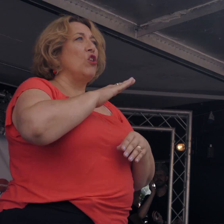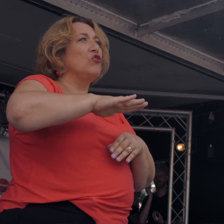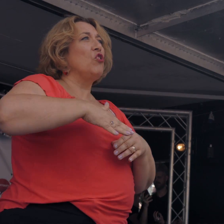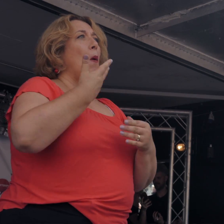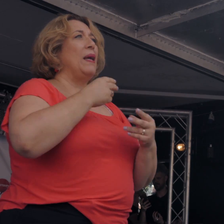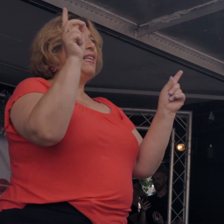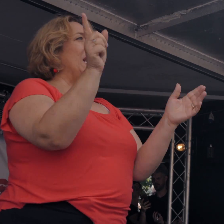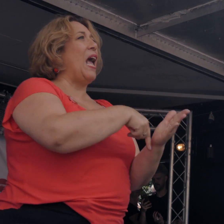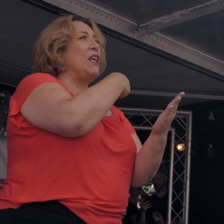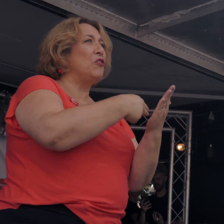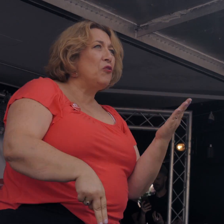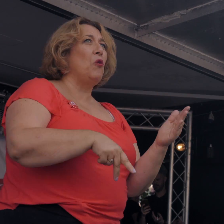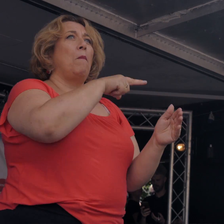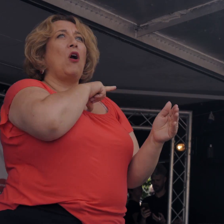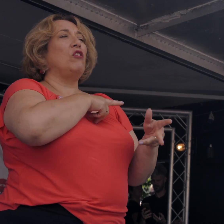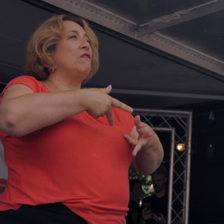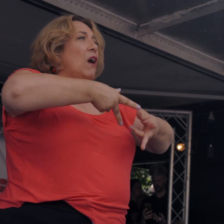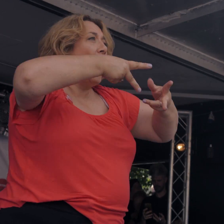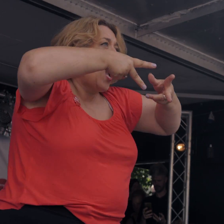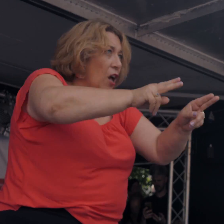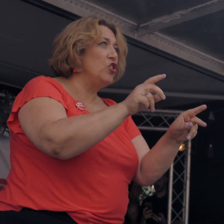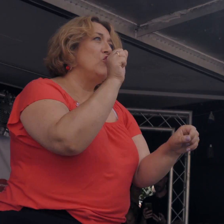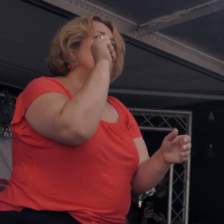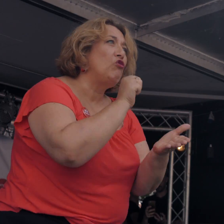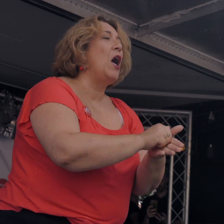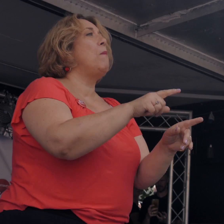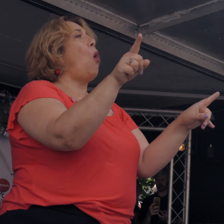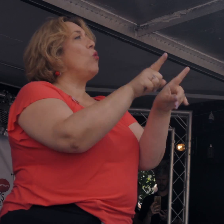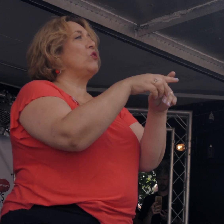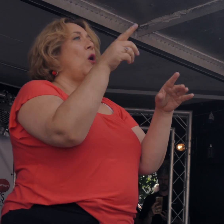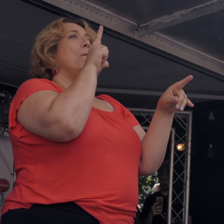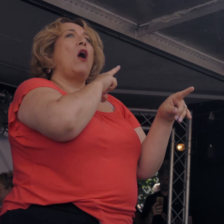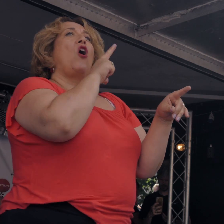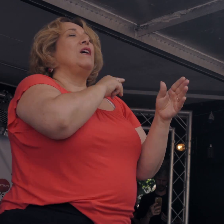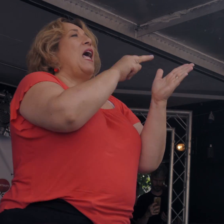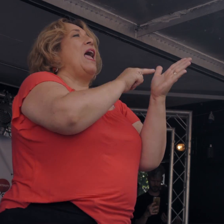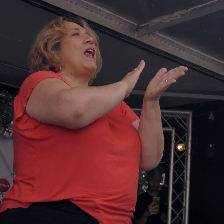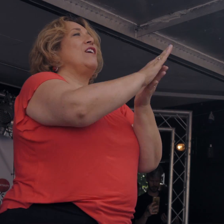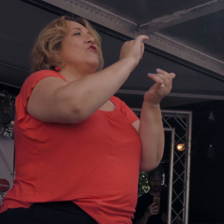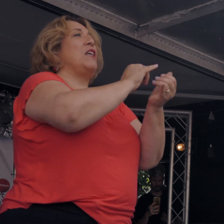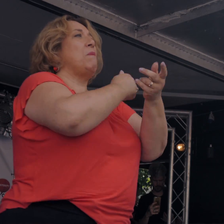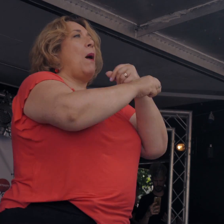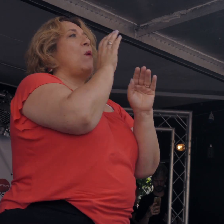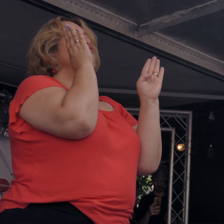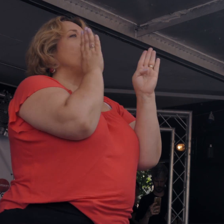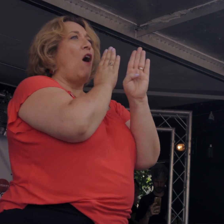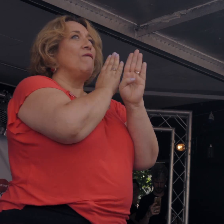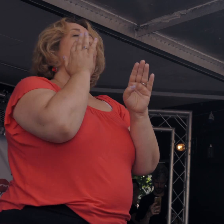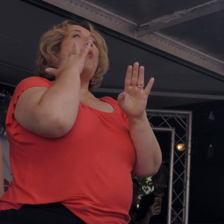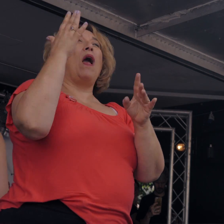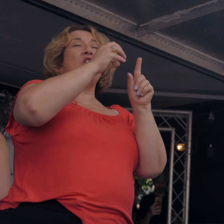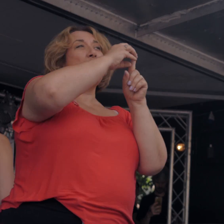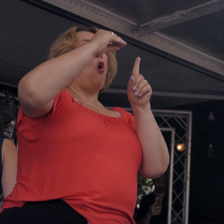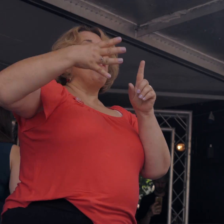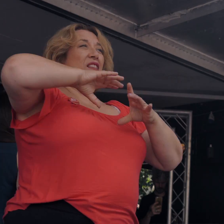but also the privatisation of our NHS. I tell you, when we get rid of May and the Tories, we will end